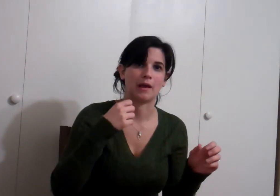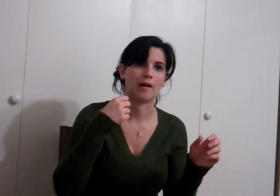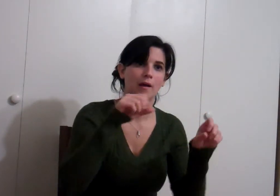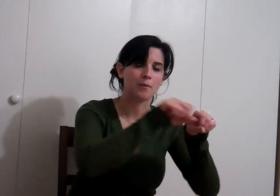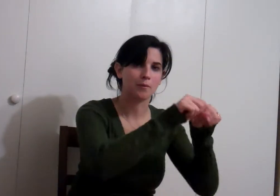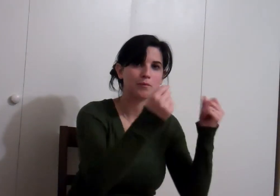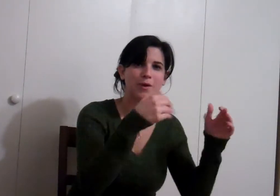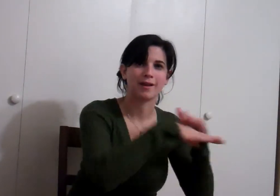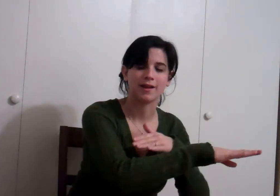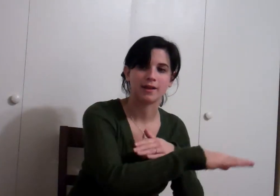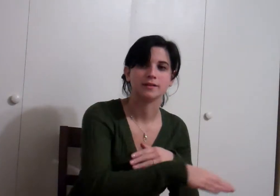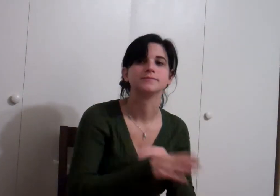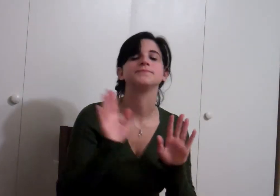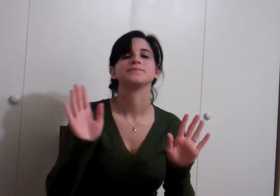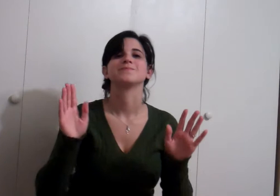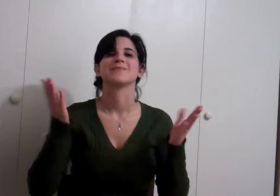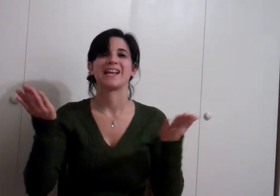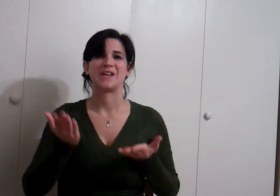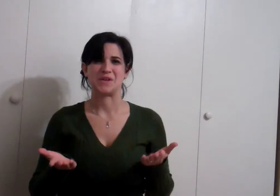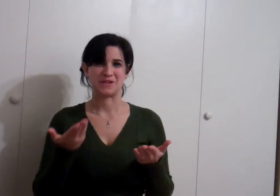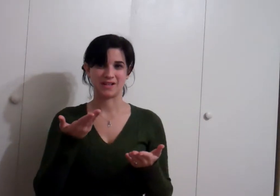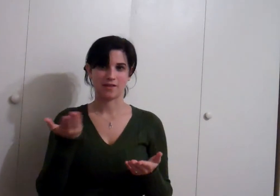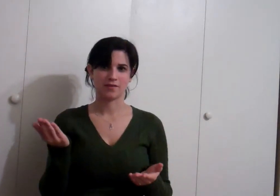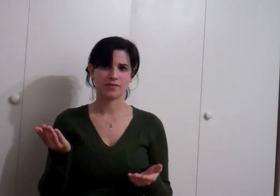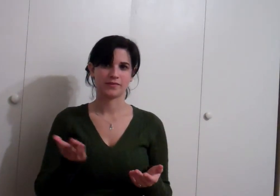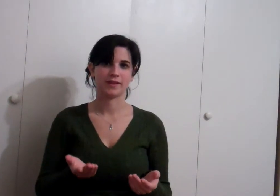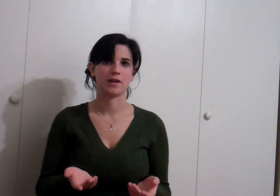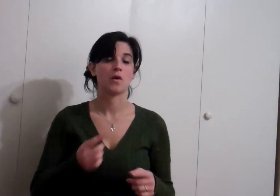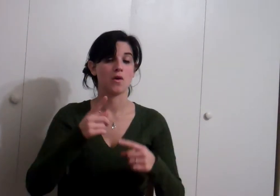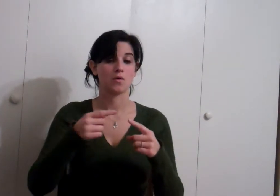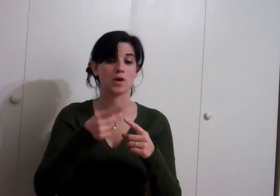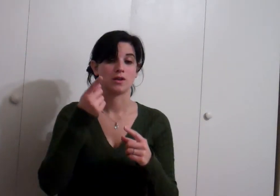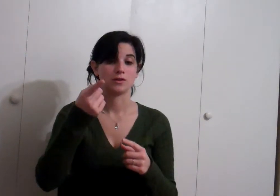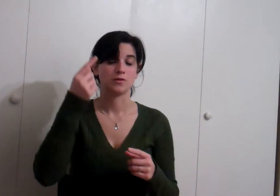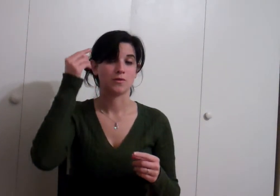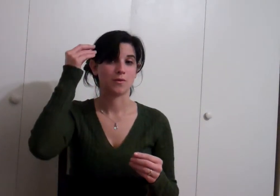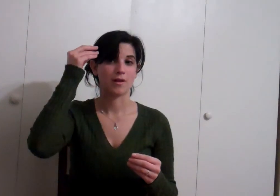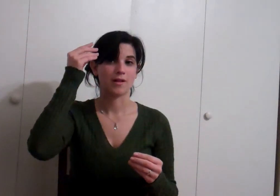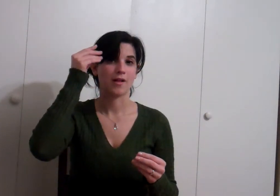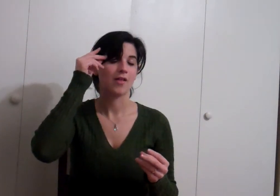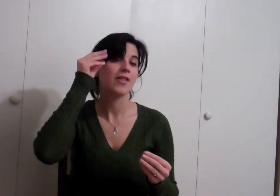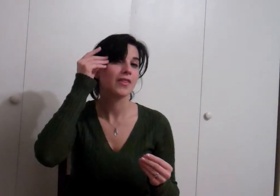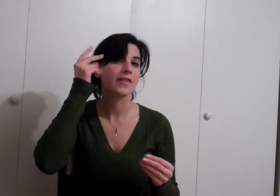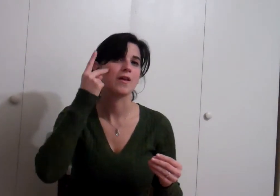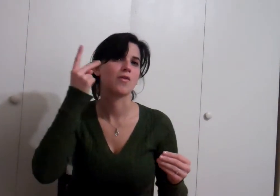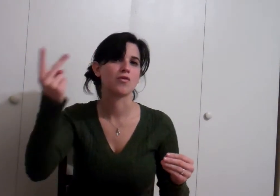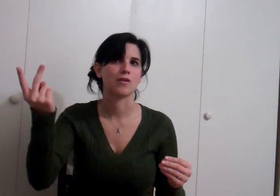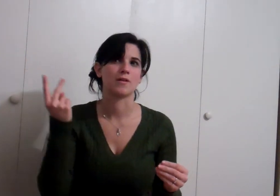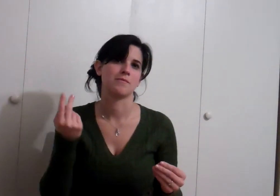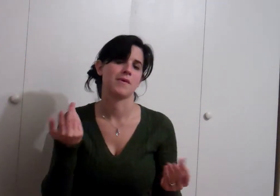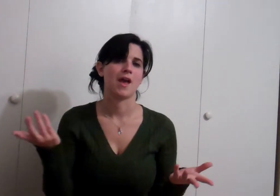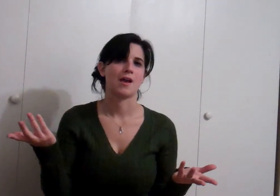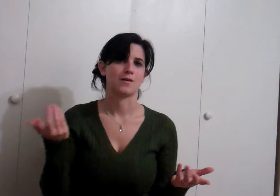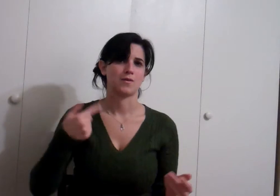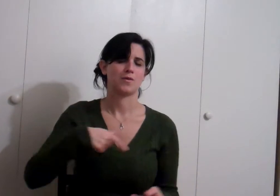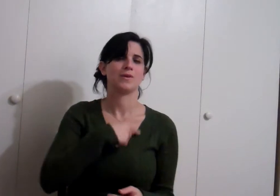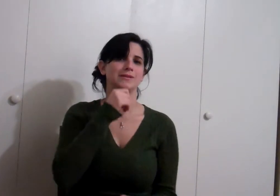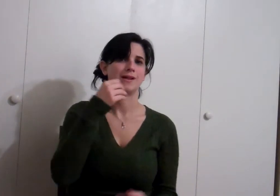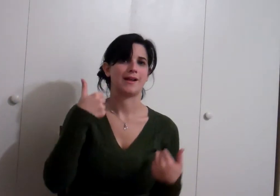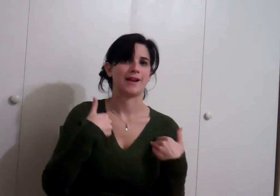brings up a point of discussion is just when you think there's not racial profiling, in fact, there is, and should there be or not? Because this co-pilot said there's a thick accent here. He wasn't